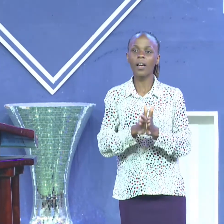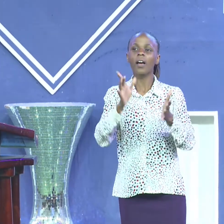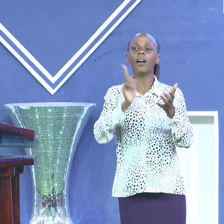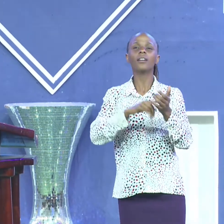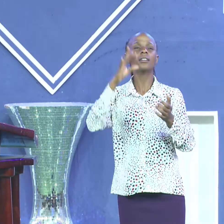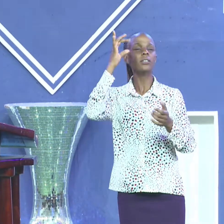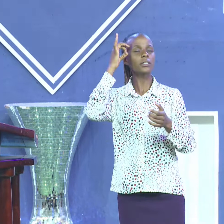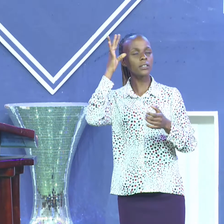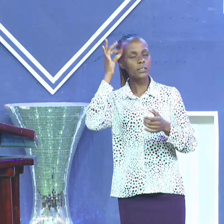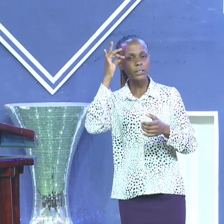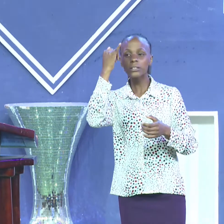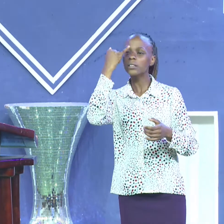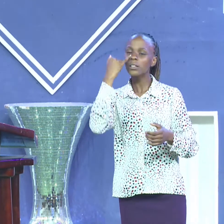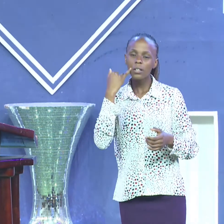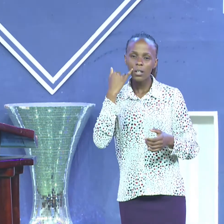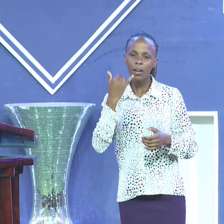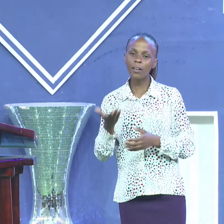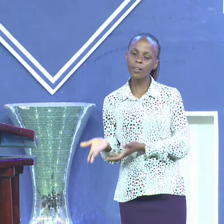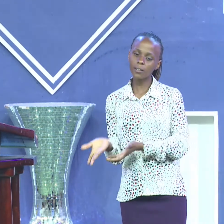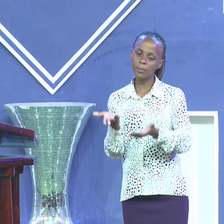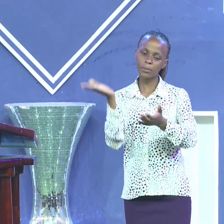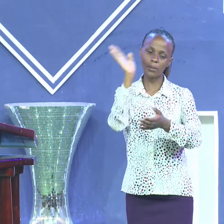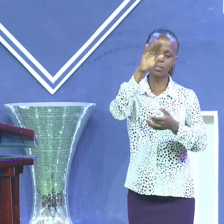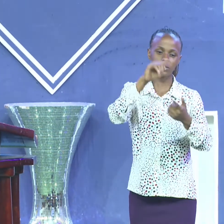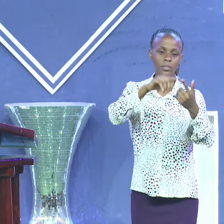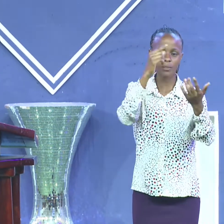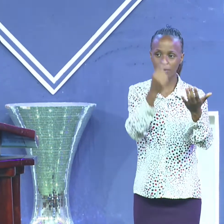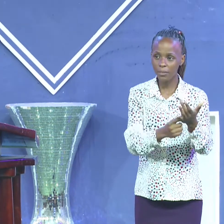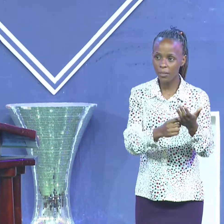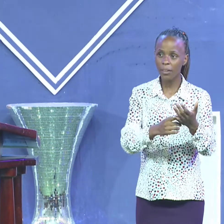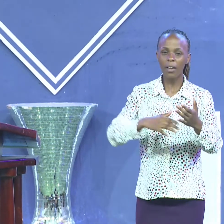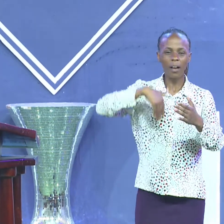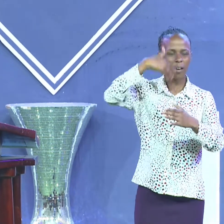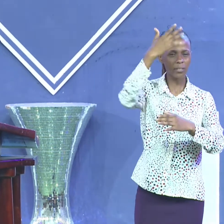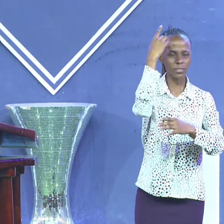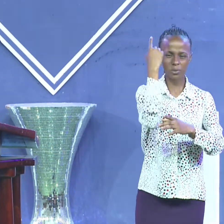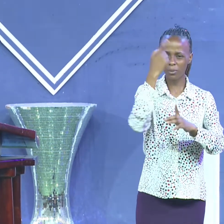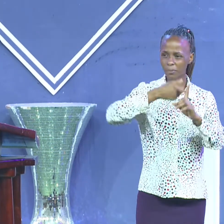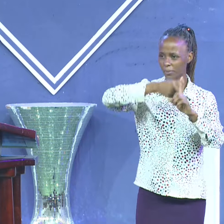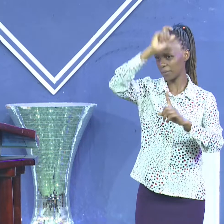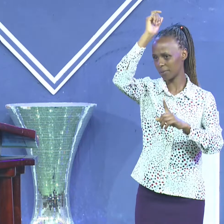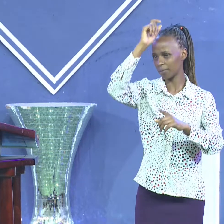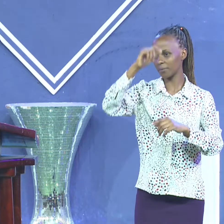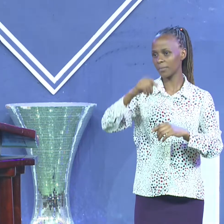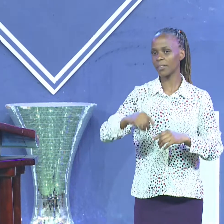parts, and she became very sick, and she was brought back to Uganda. A month has gone